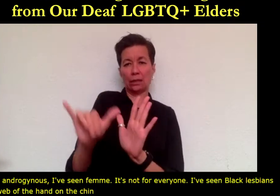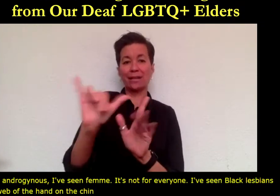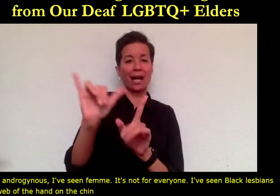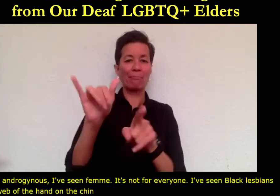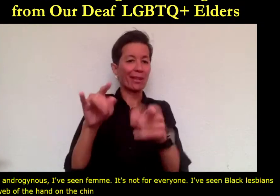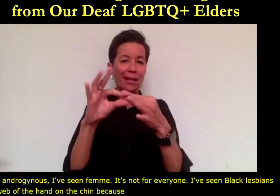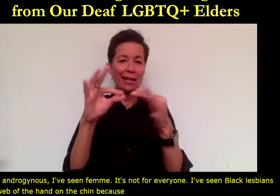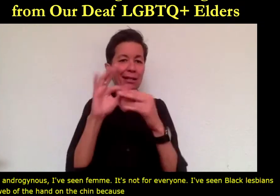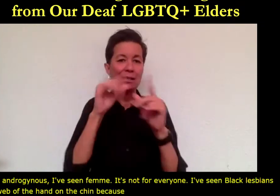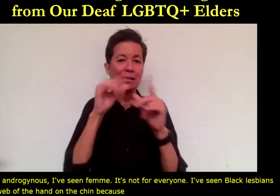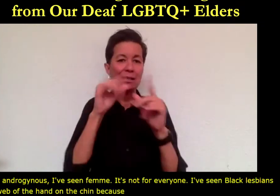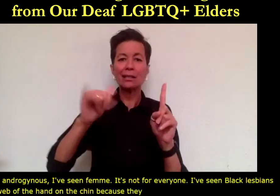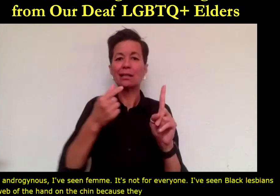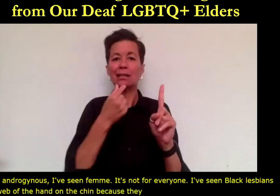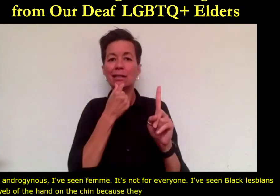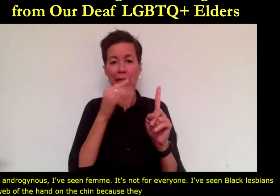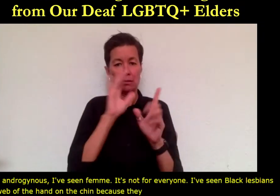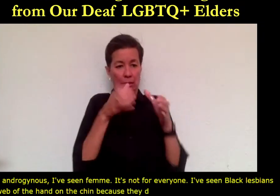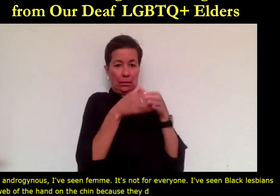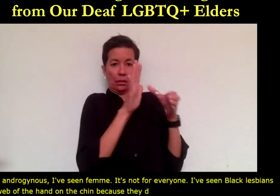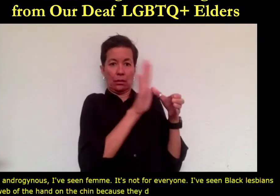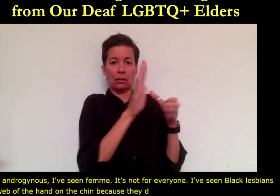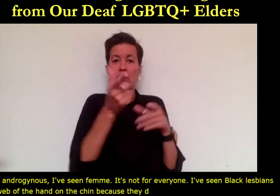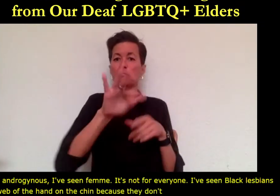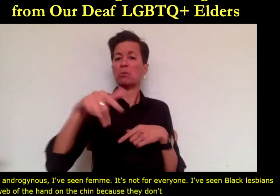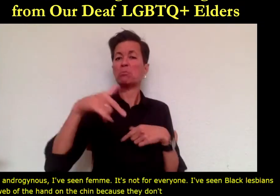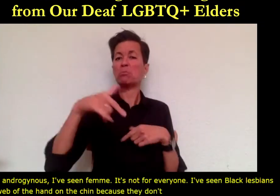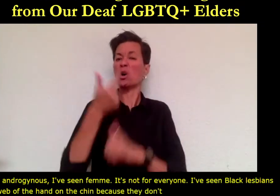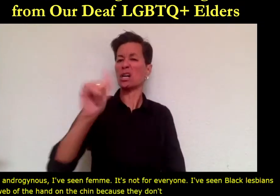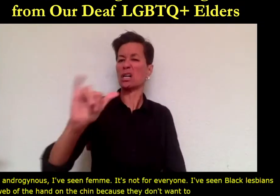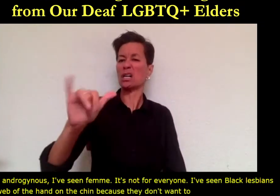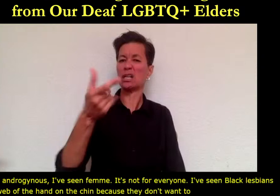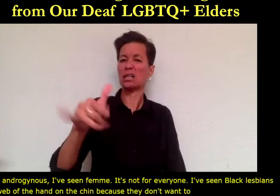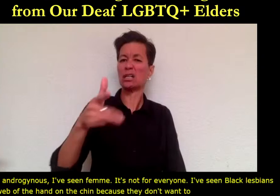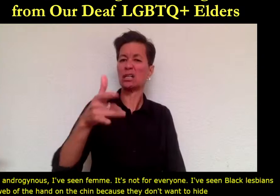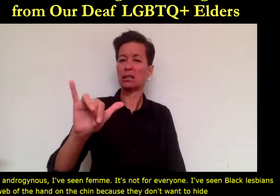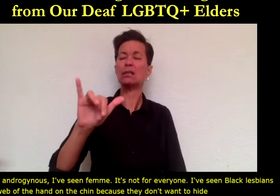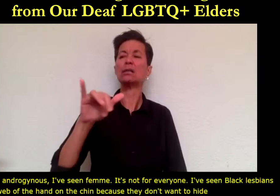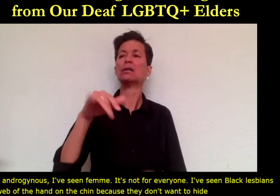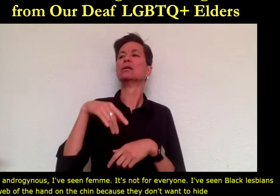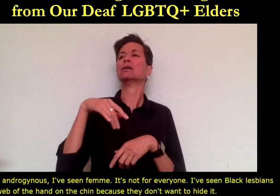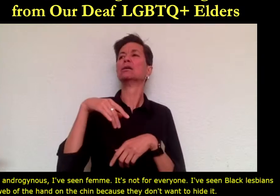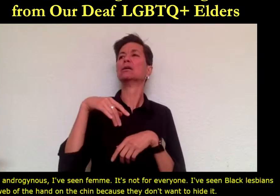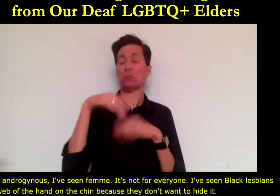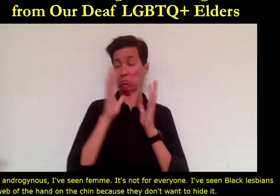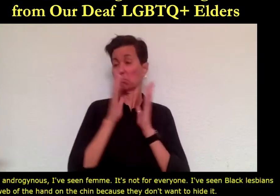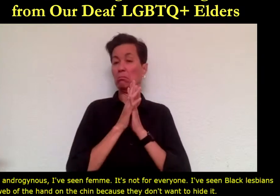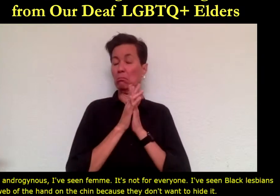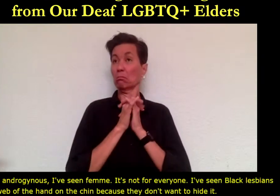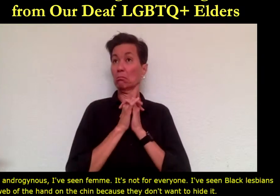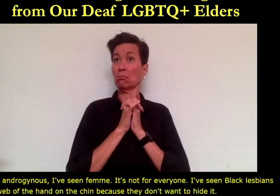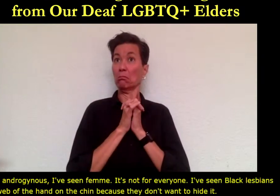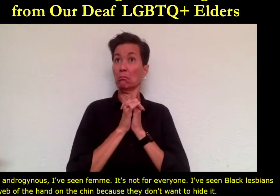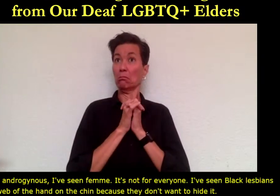your own identity identity and the whole the sign you know like the sign for gay the g on the chin now i've seen more